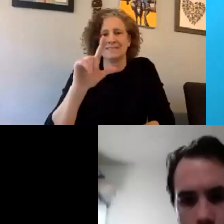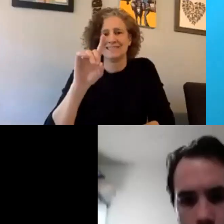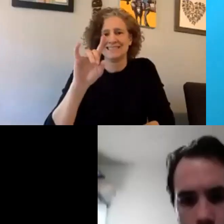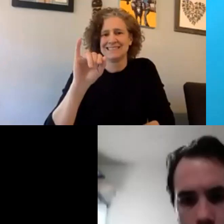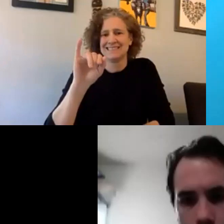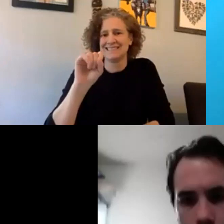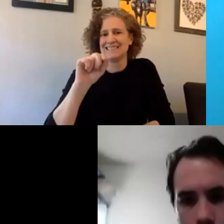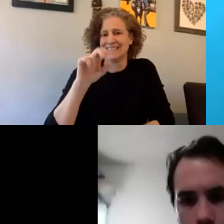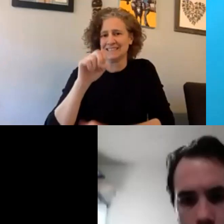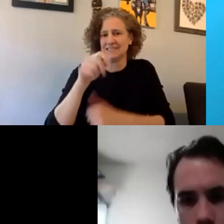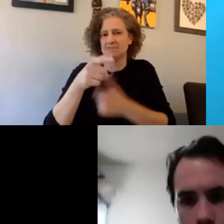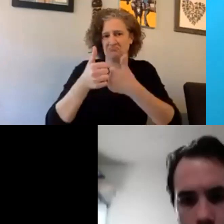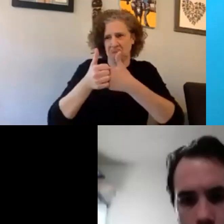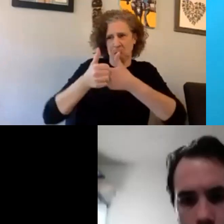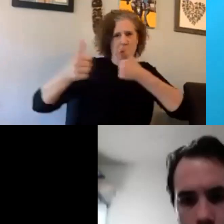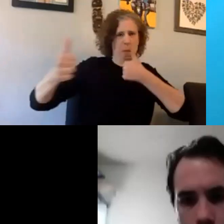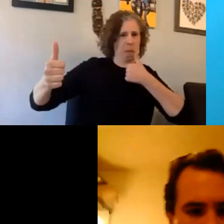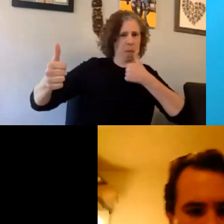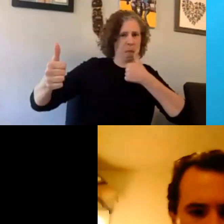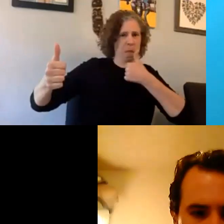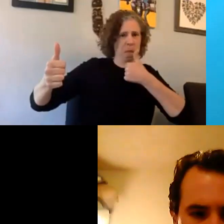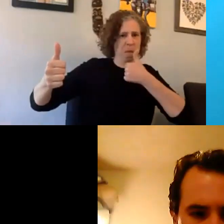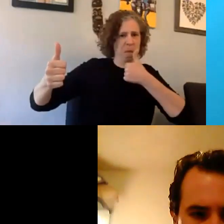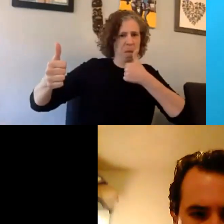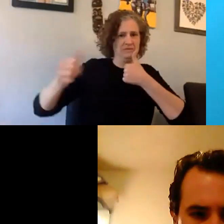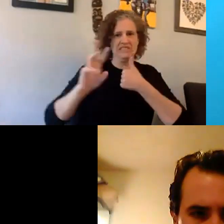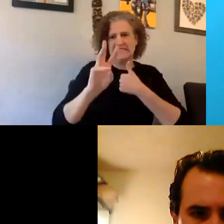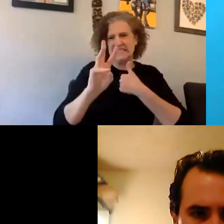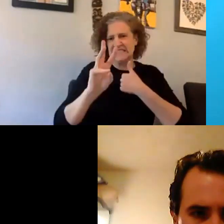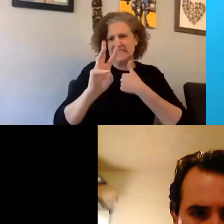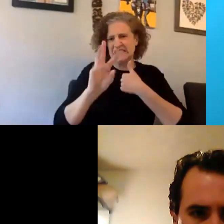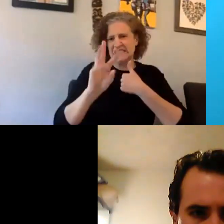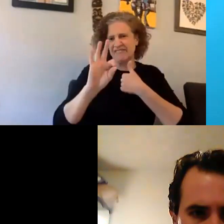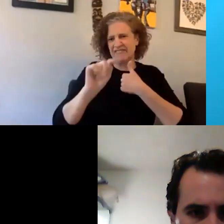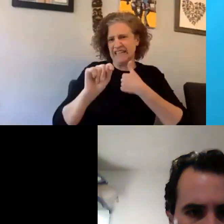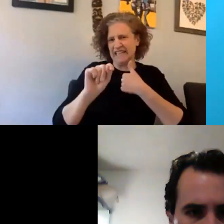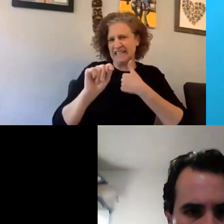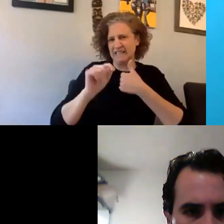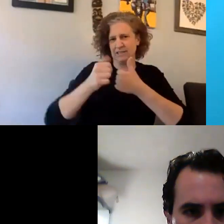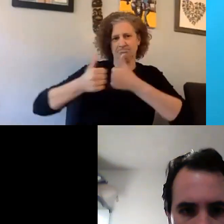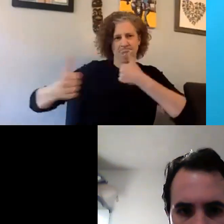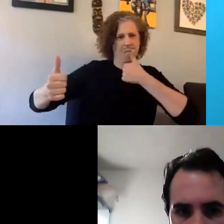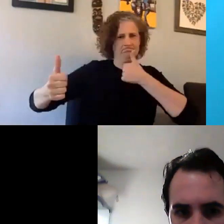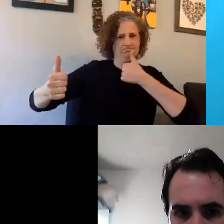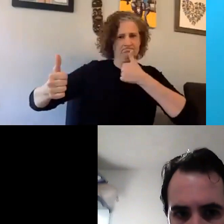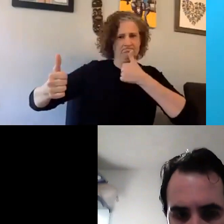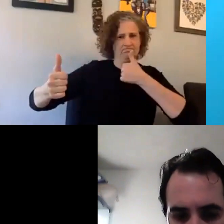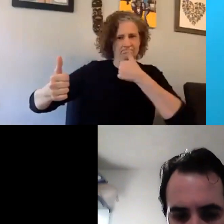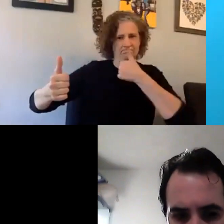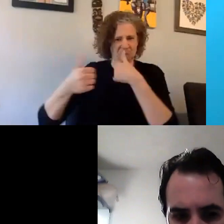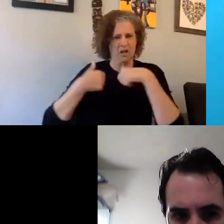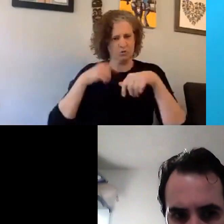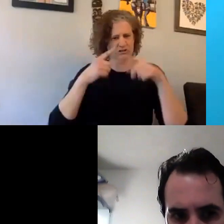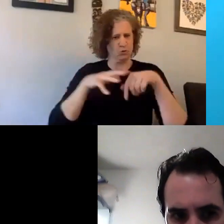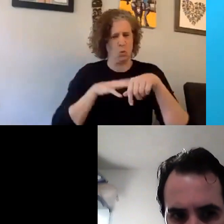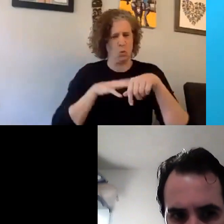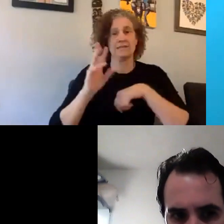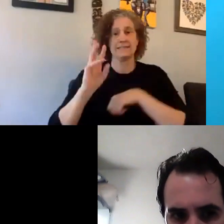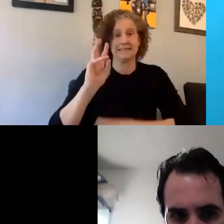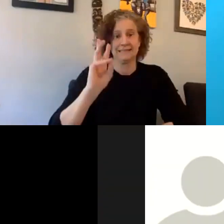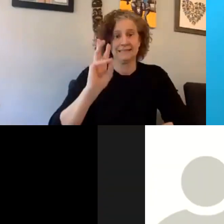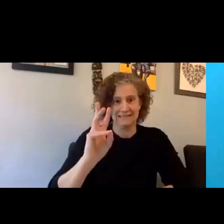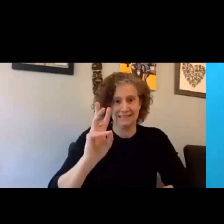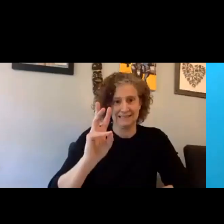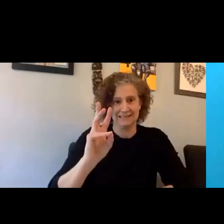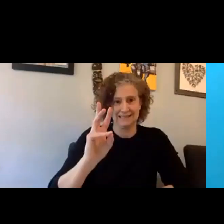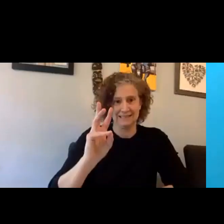Okay. Social distance. We can sign it like this. 6 feet, we say. 6 feet